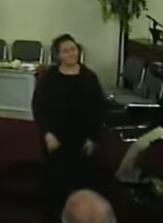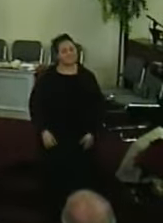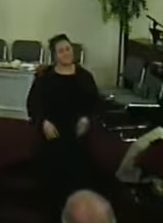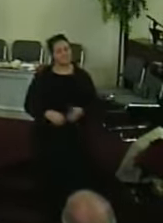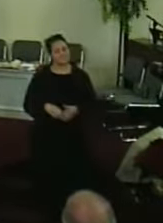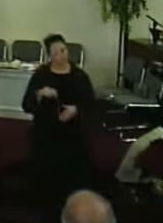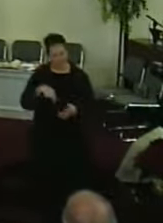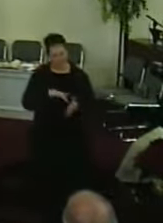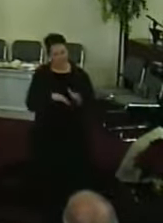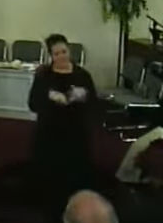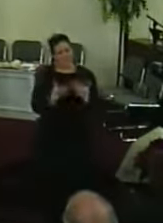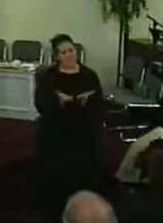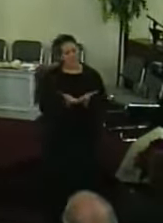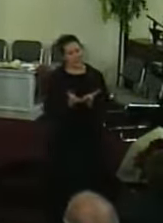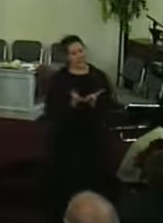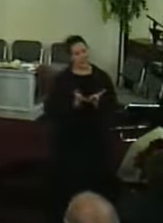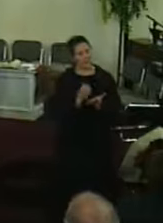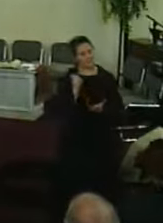in the Bible.